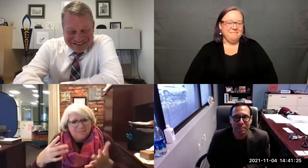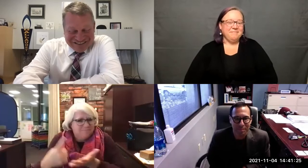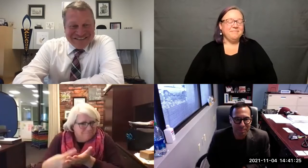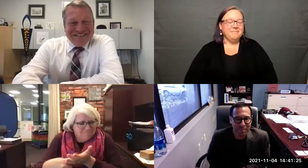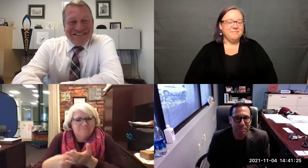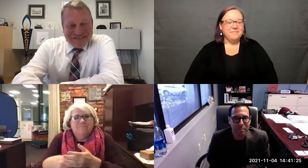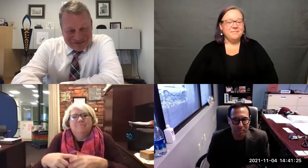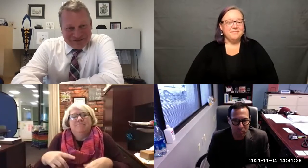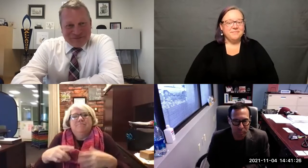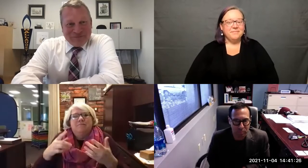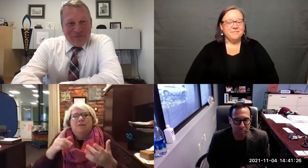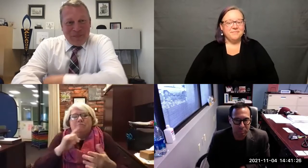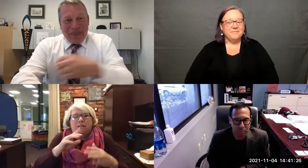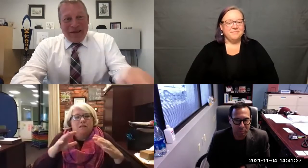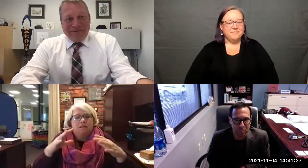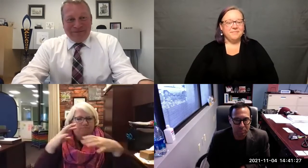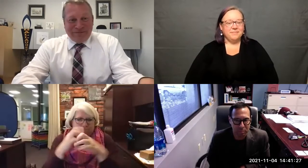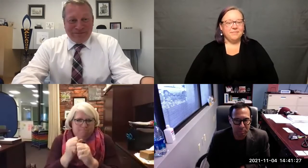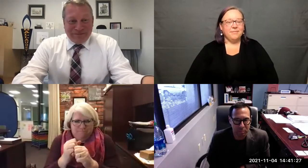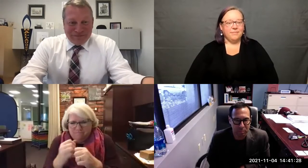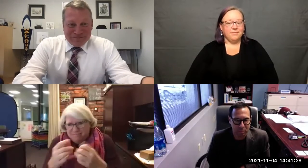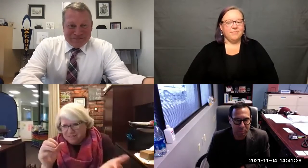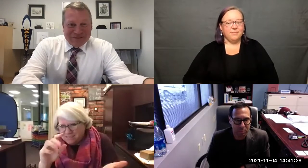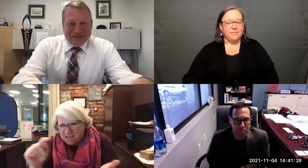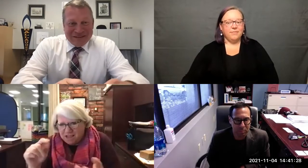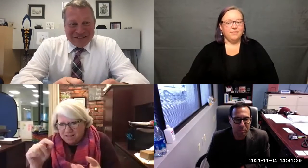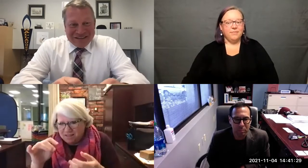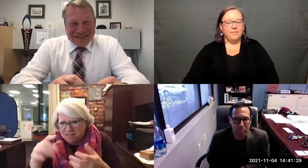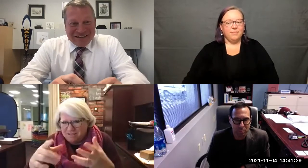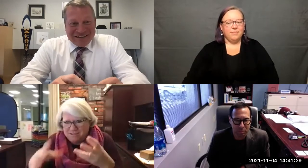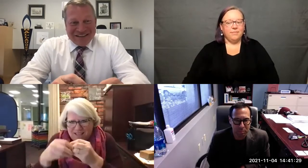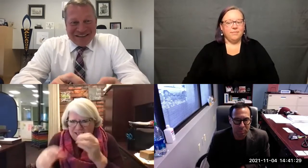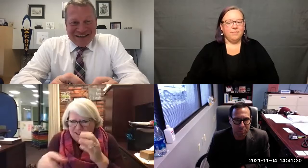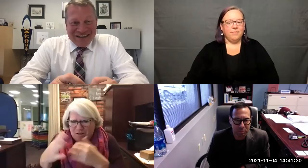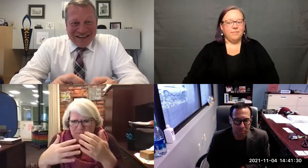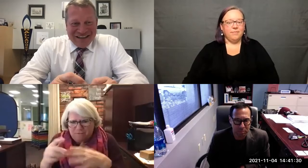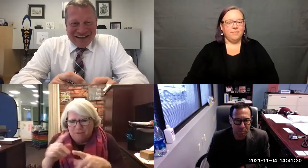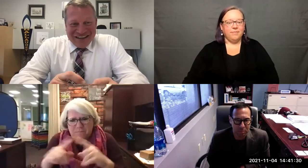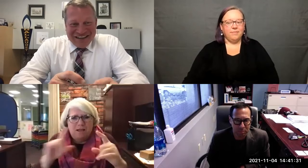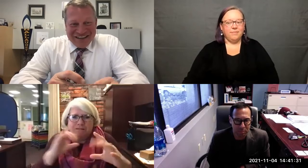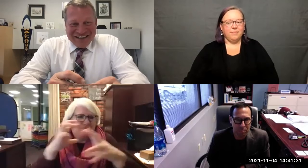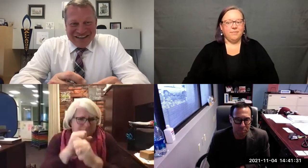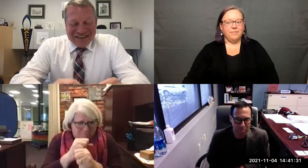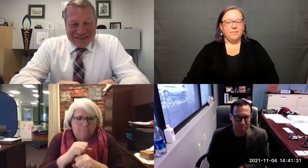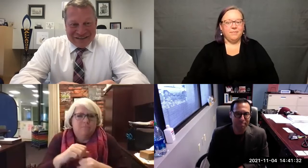great job. Our conversation was really interesting. So I'll just try to summarize it, and Scott, jump in here, add whatever I'm